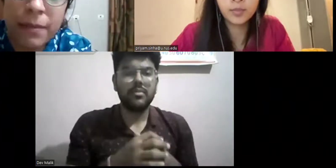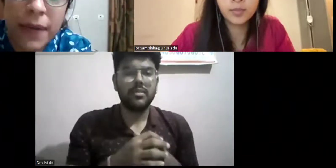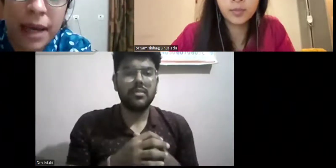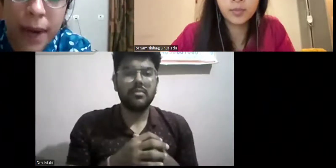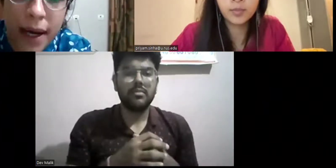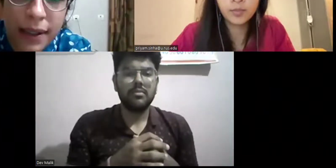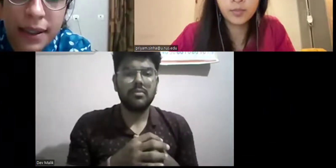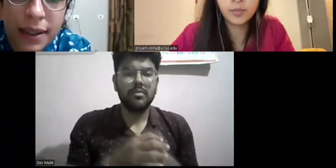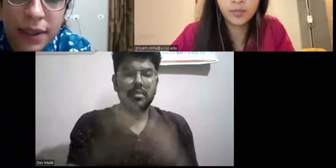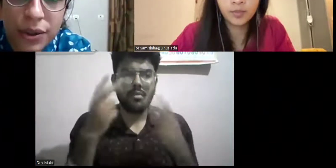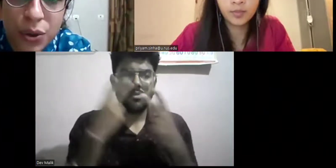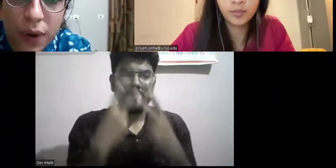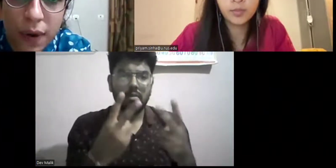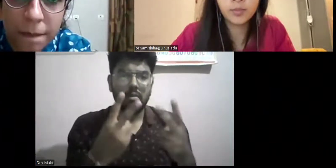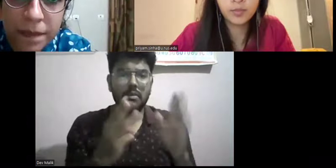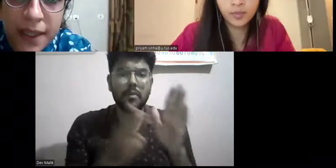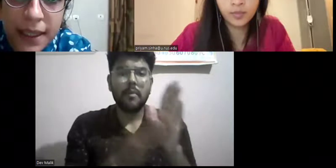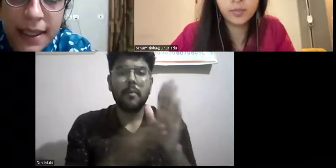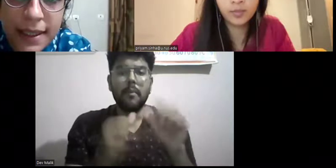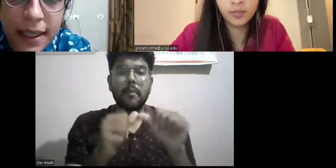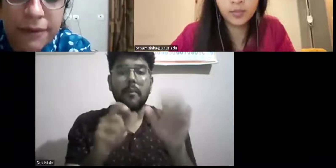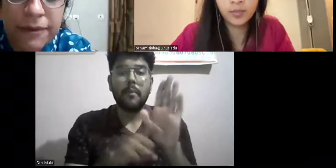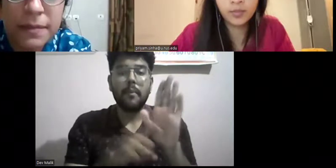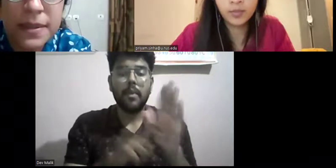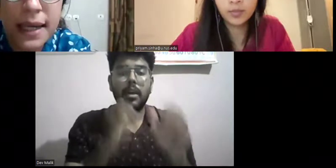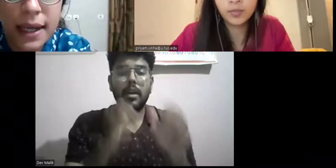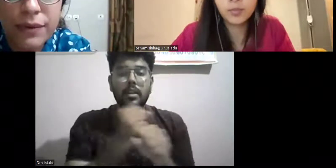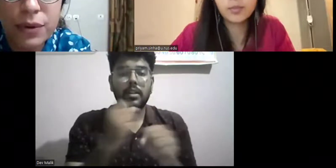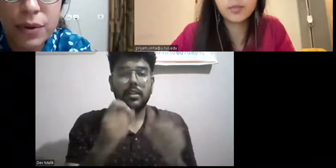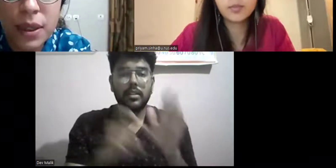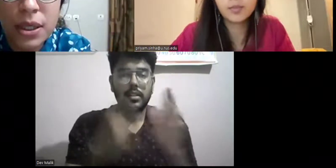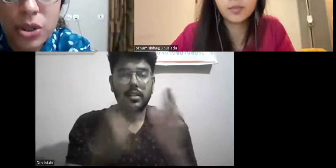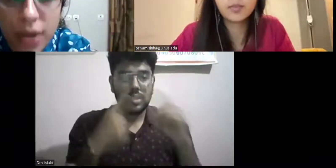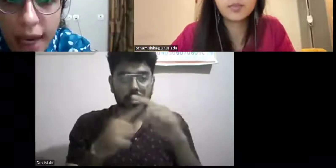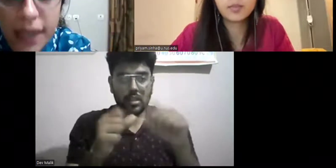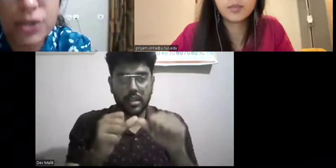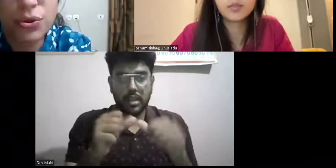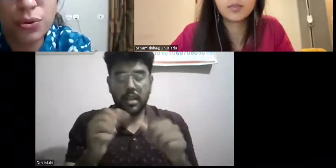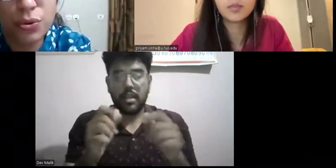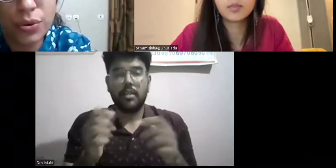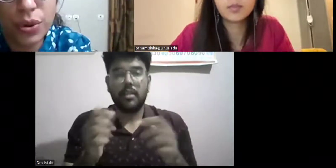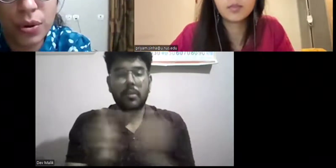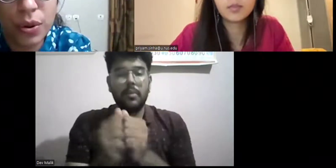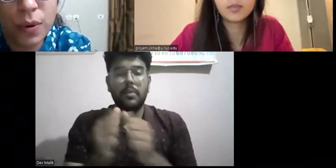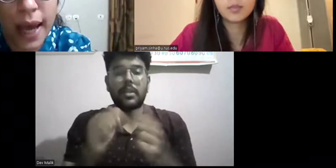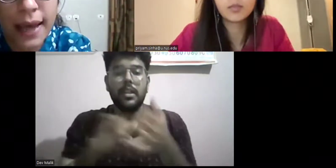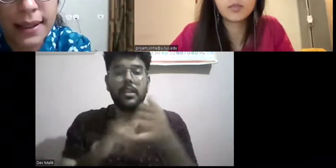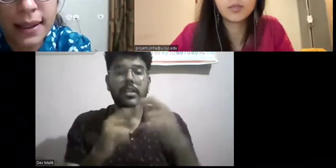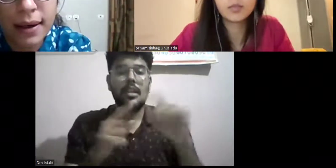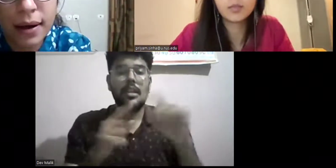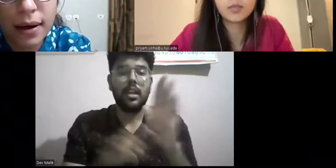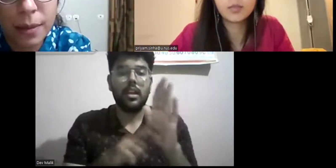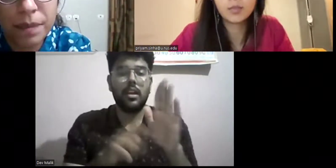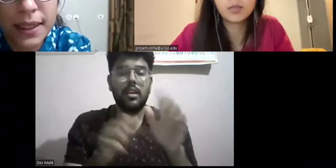at a film like Margarita with a Straw, these are the films that have, tried to, look